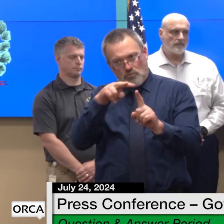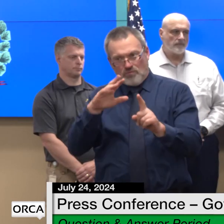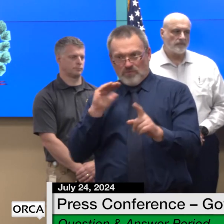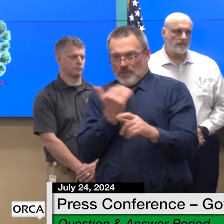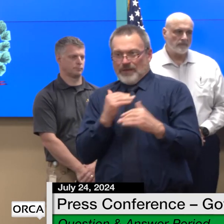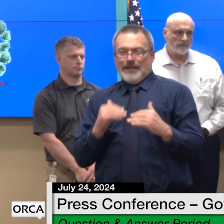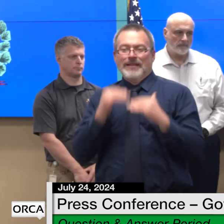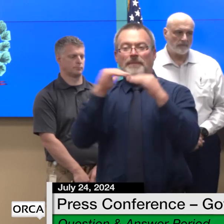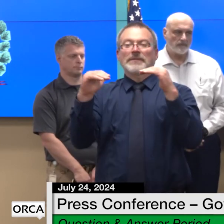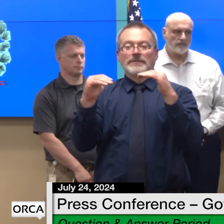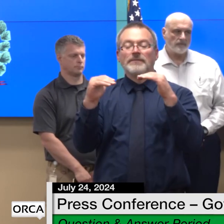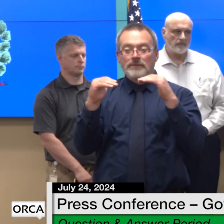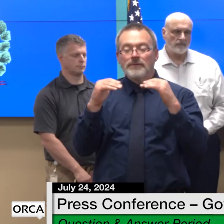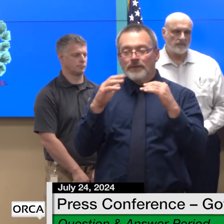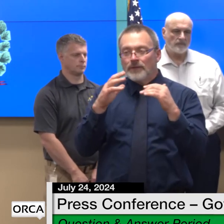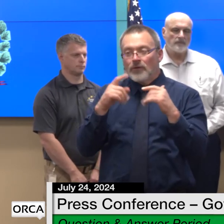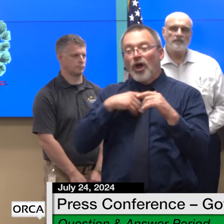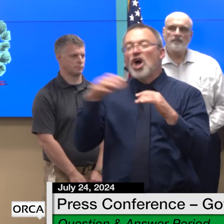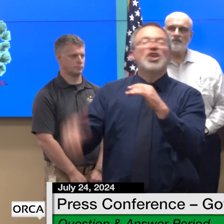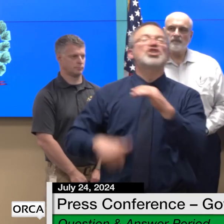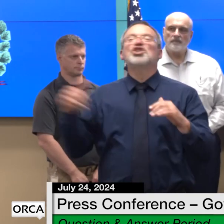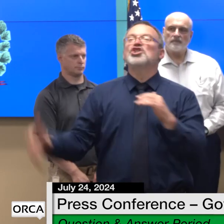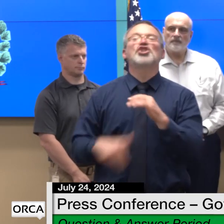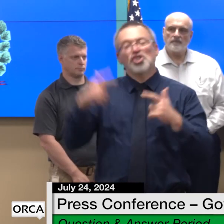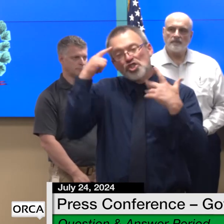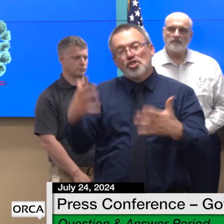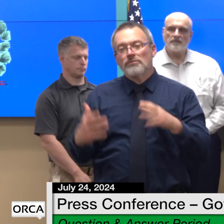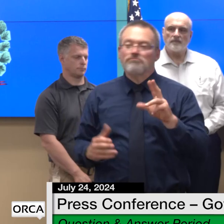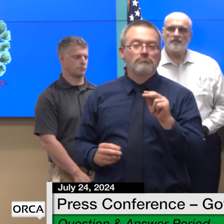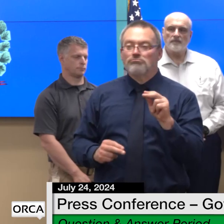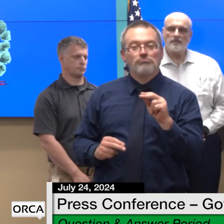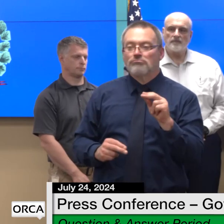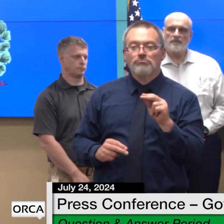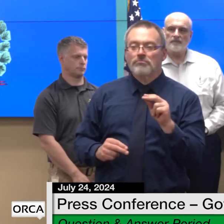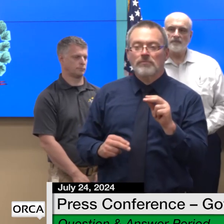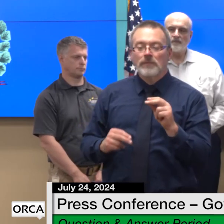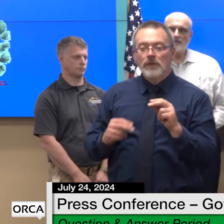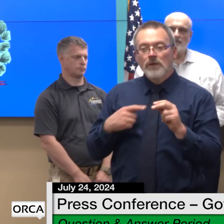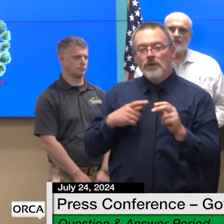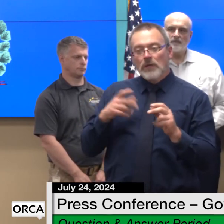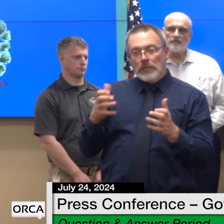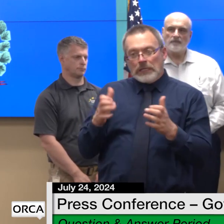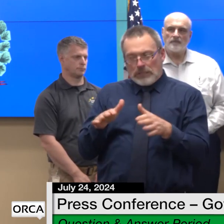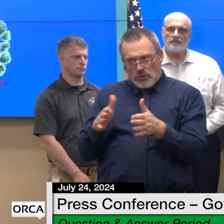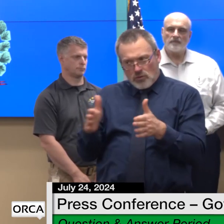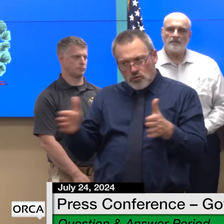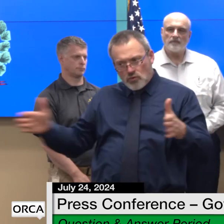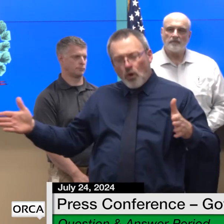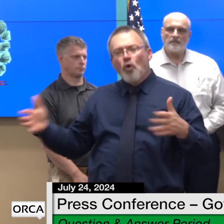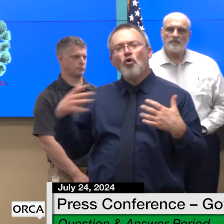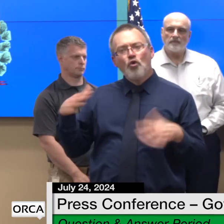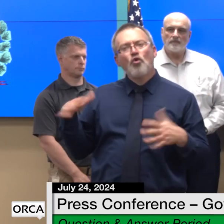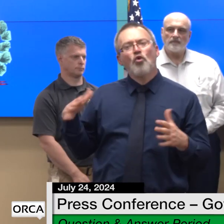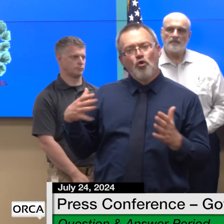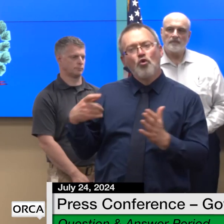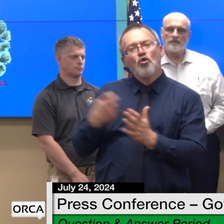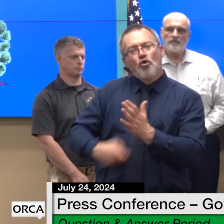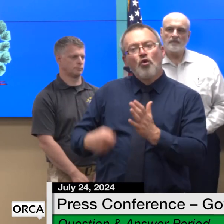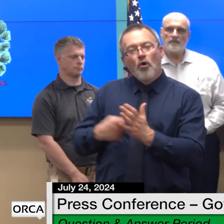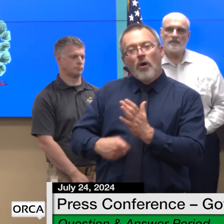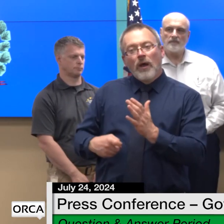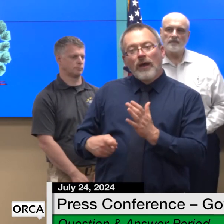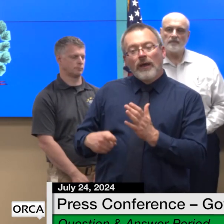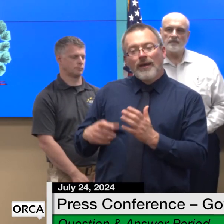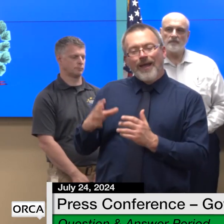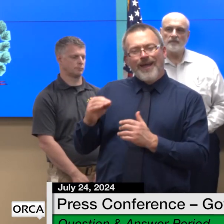some of the extent of rivers and streams in Vermont and cost, but it's also just a matter of practicality.